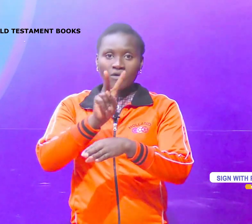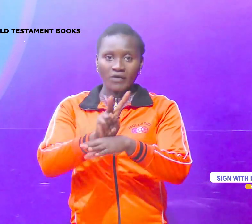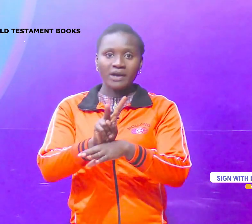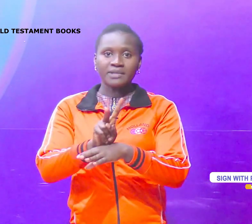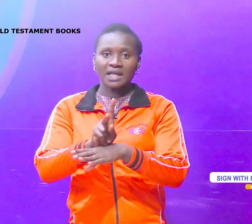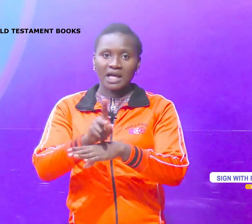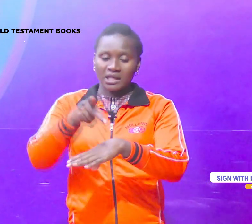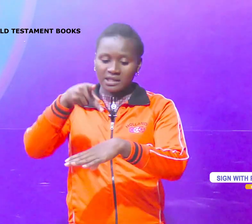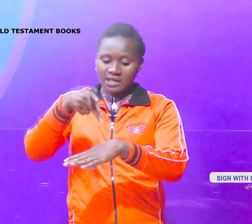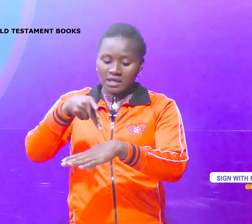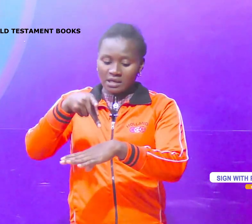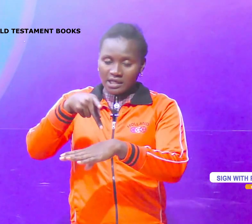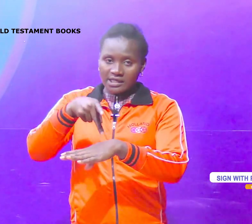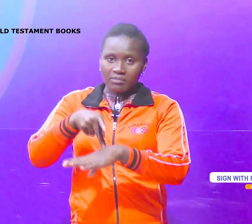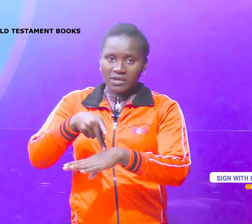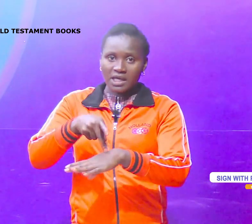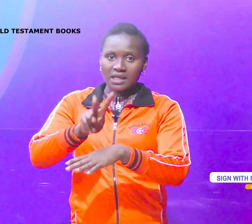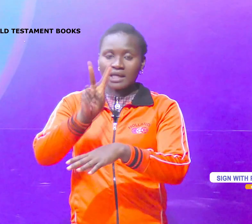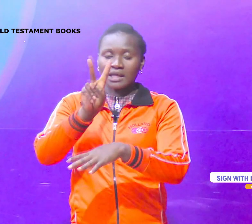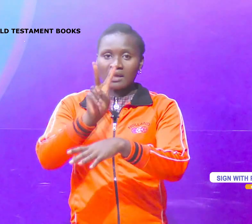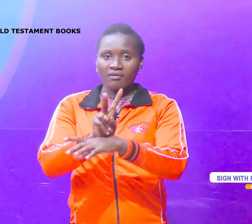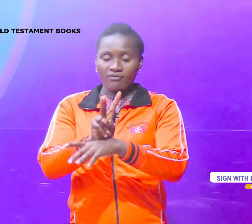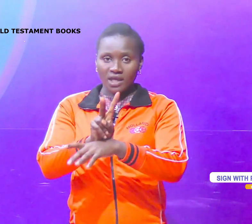Proverbs, like this. Letter P and then the V.